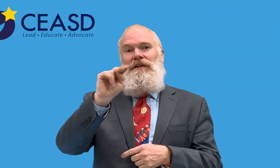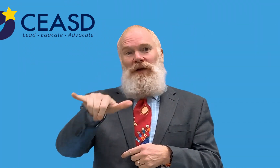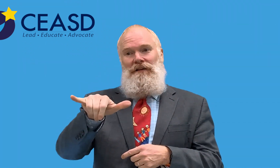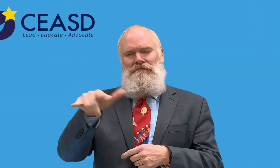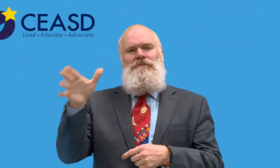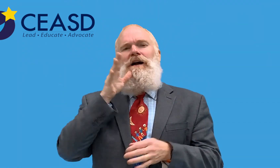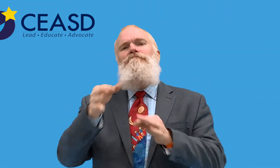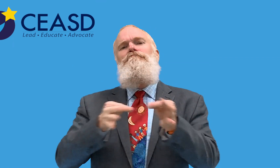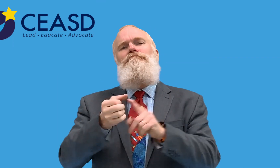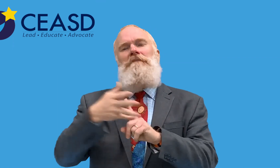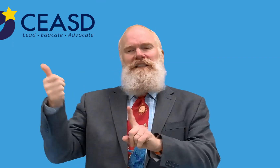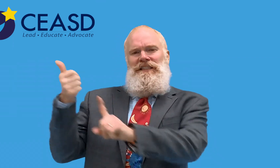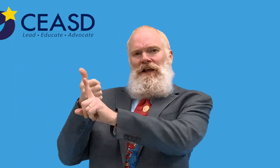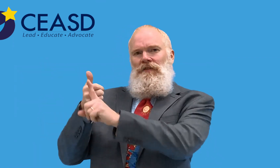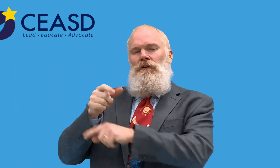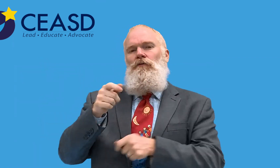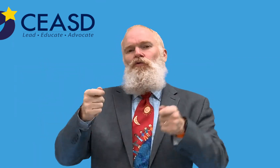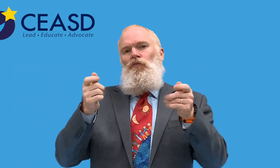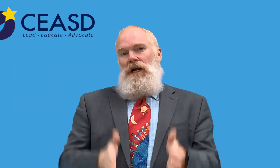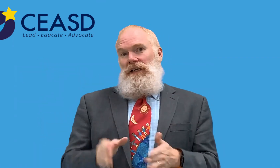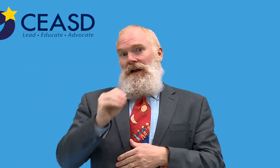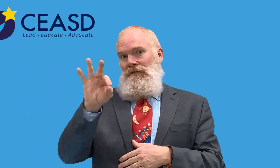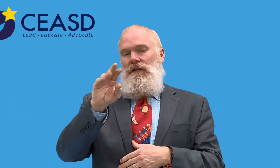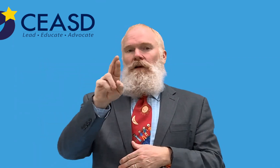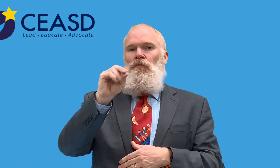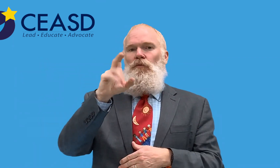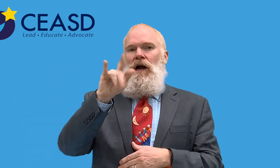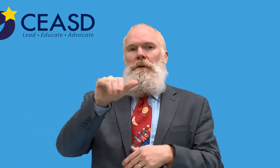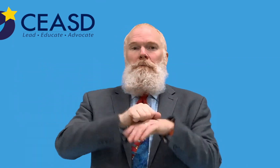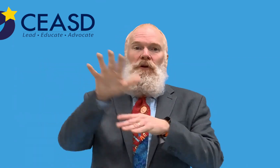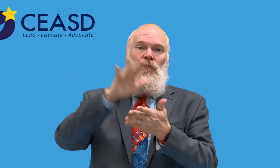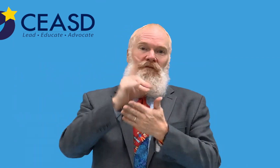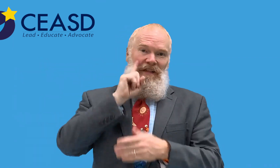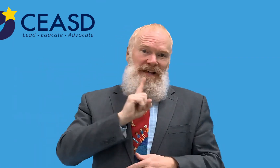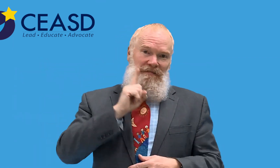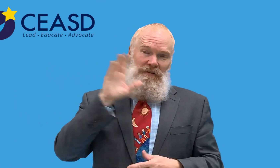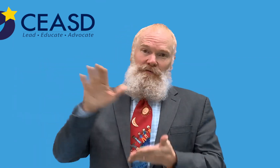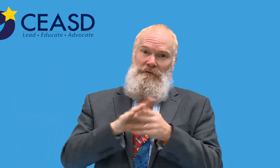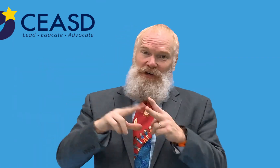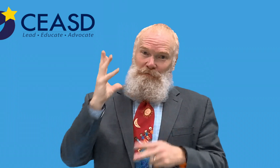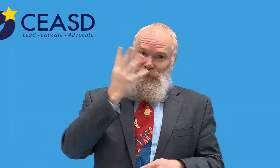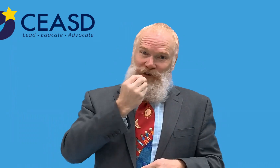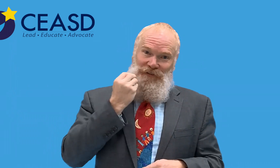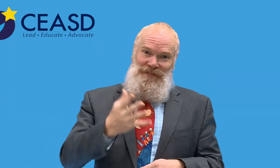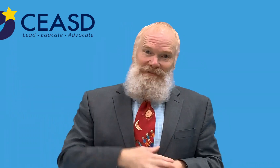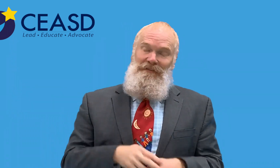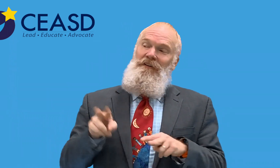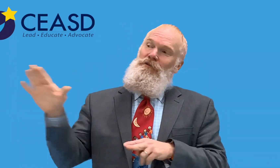election officer, whose role is to oversee the election proceedings, have the floor. Amy Novotny is the director of the Rocky